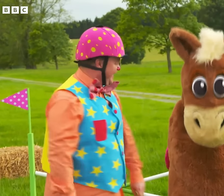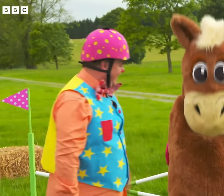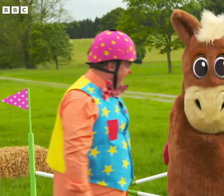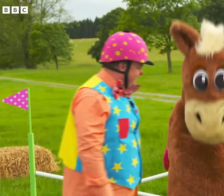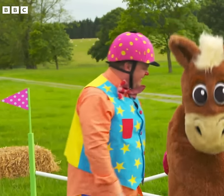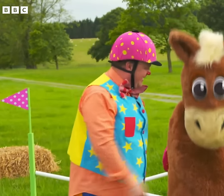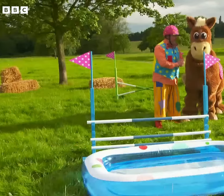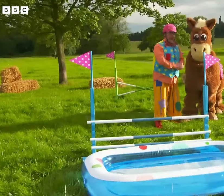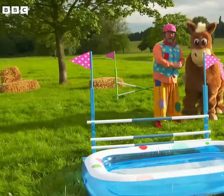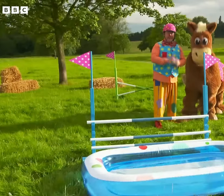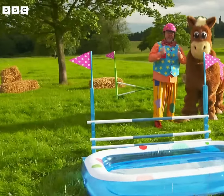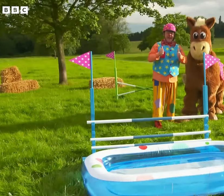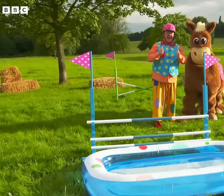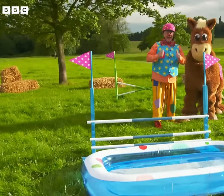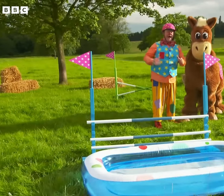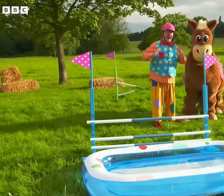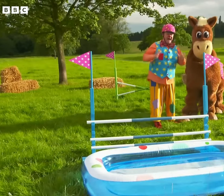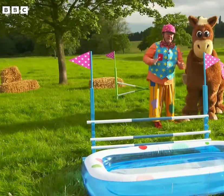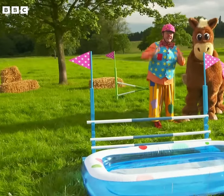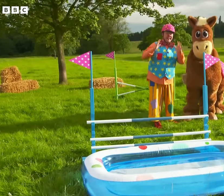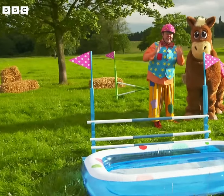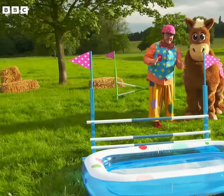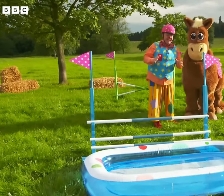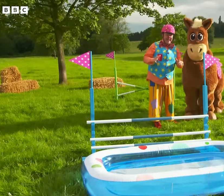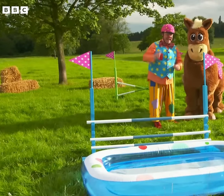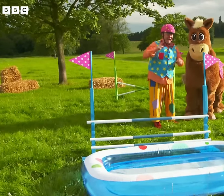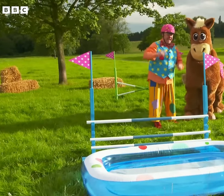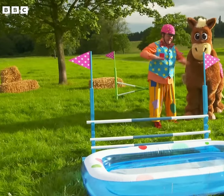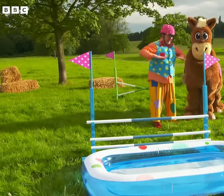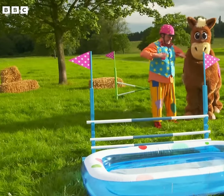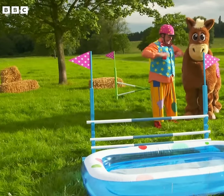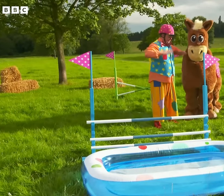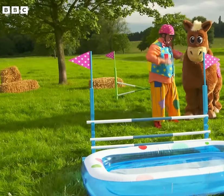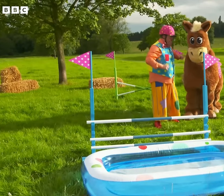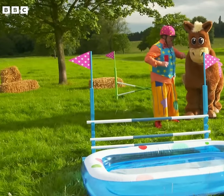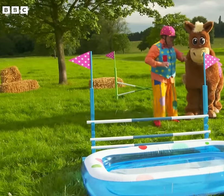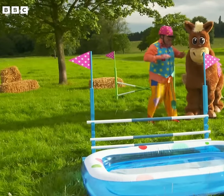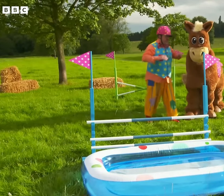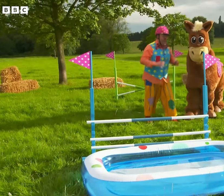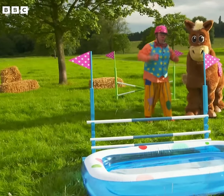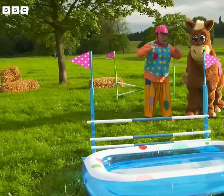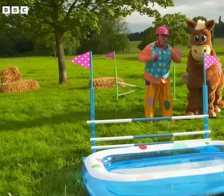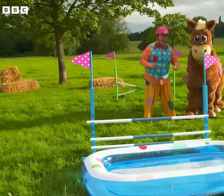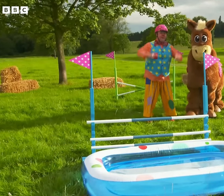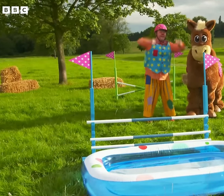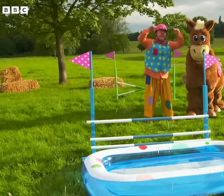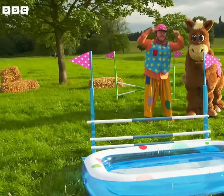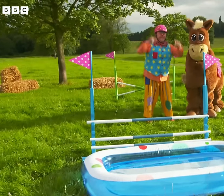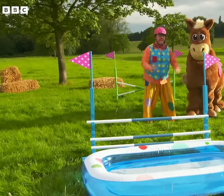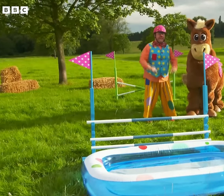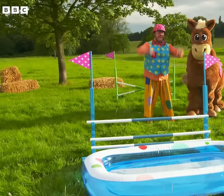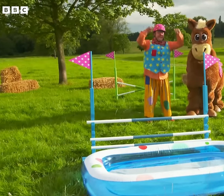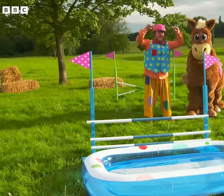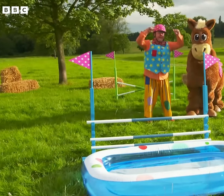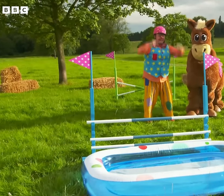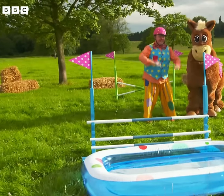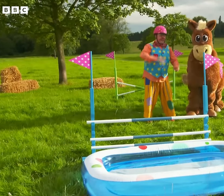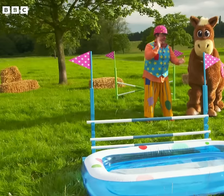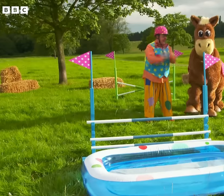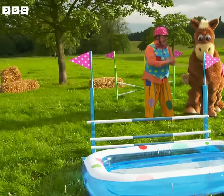Got it? Okay, after three. Are you ready? Here we go. One, two, three.